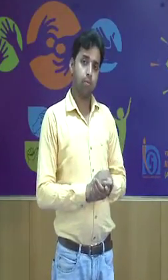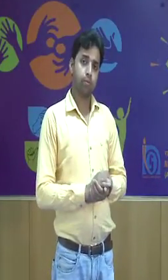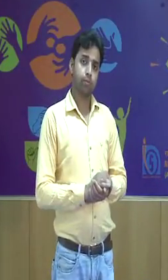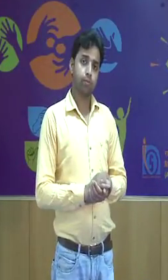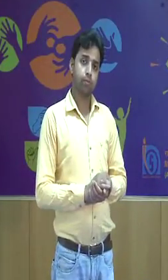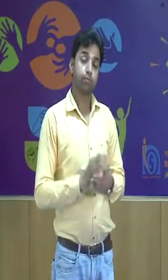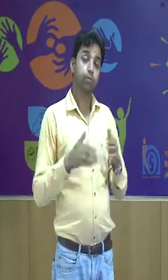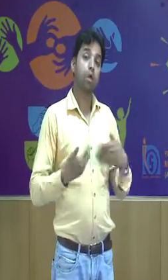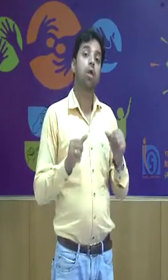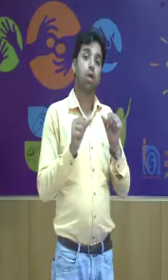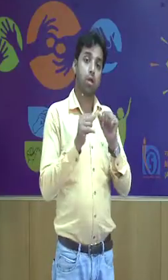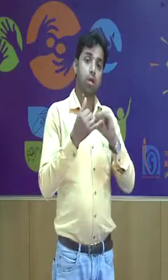and Assam